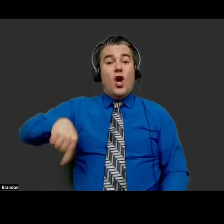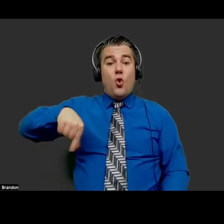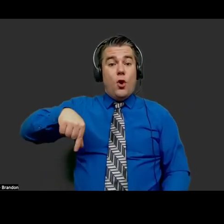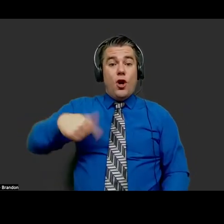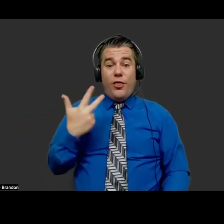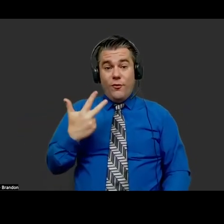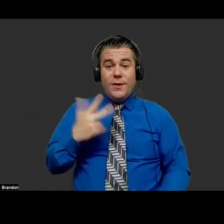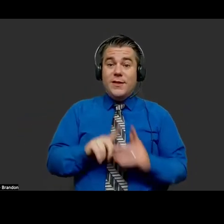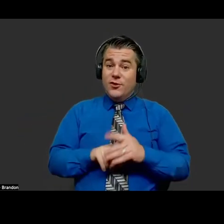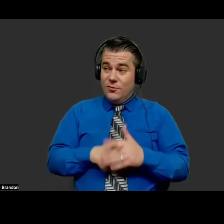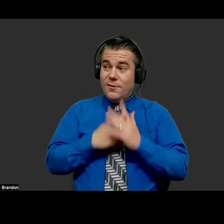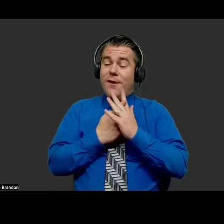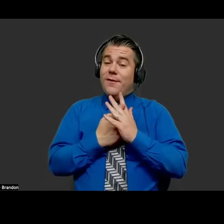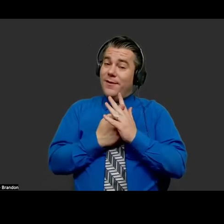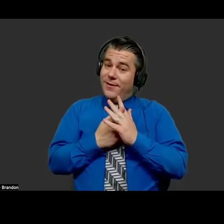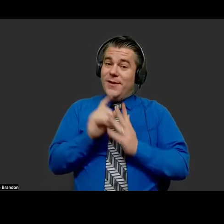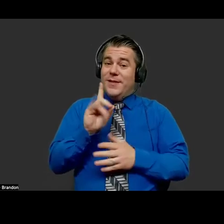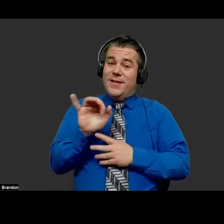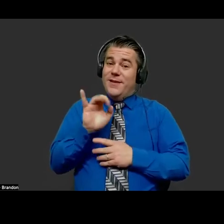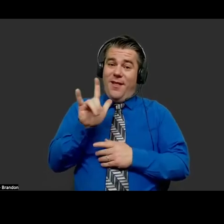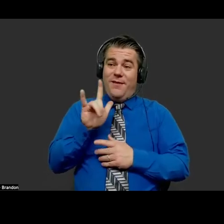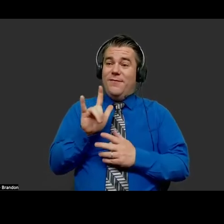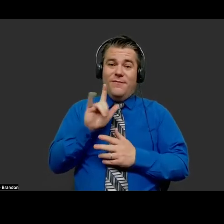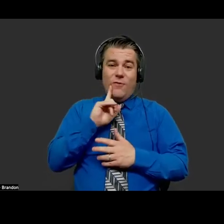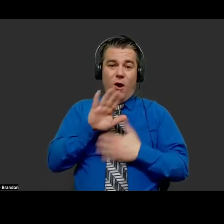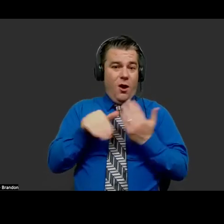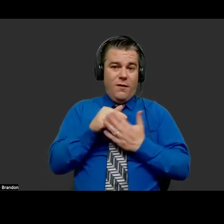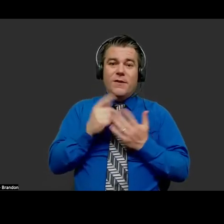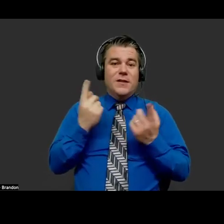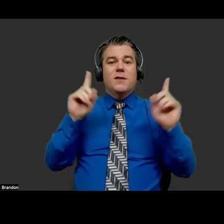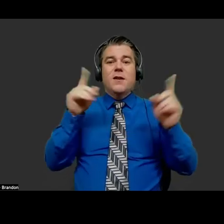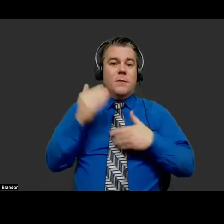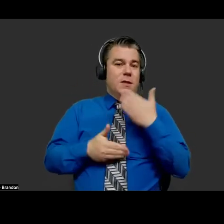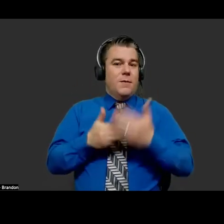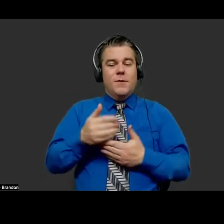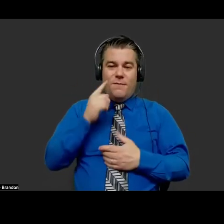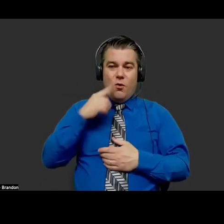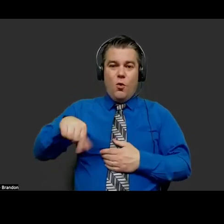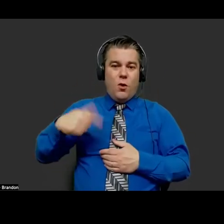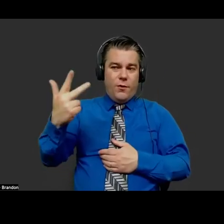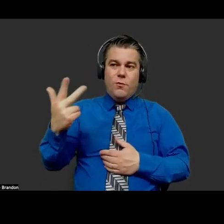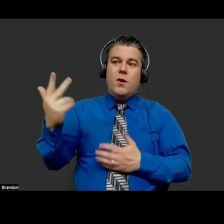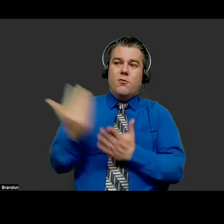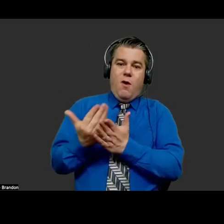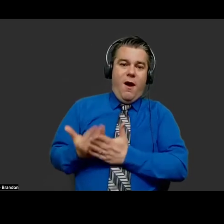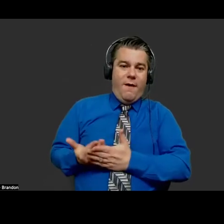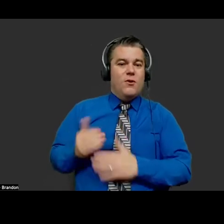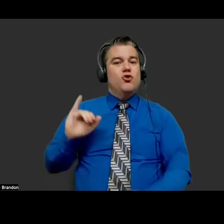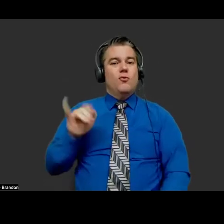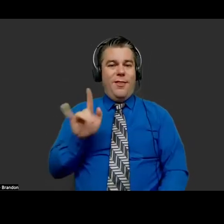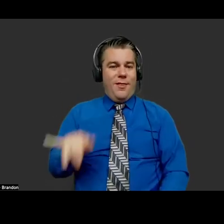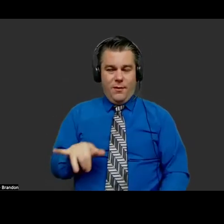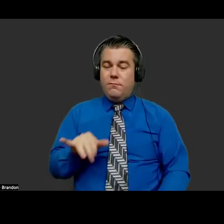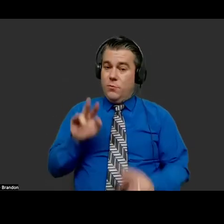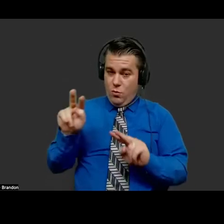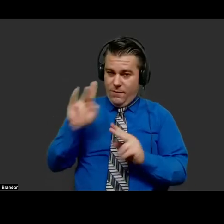off. The details of all the success steps for Q3 are coming in July. Keep an eye on that. So excited